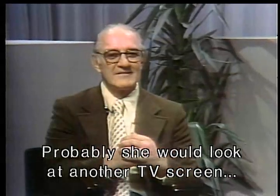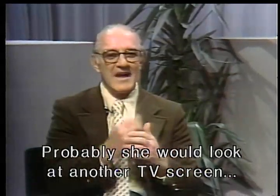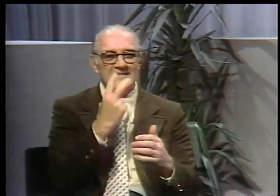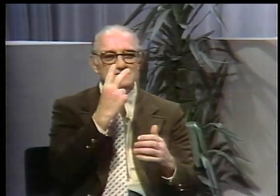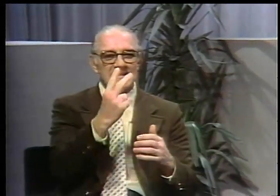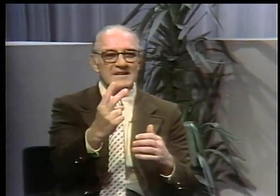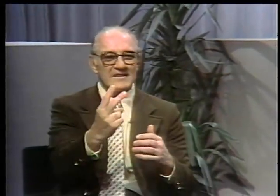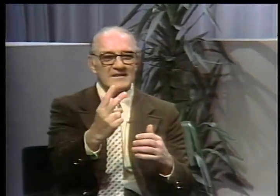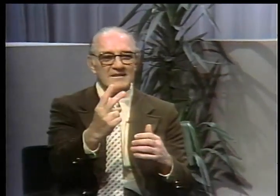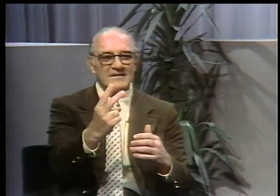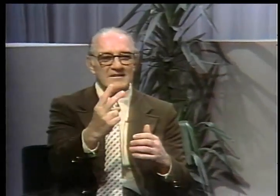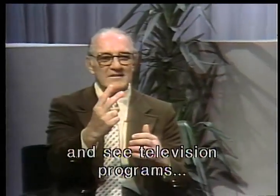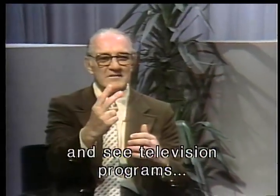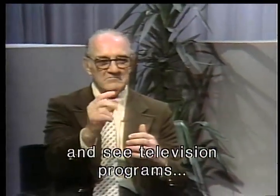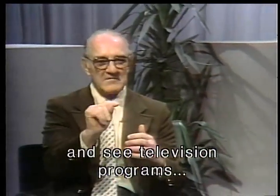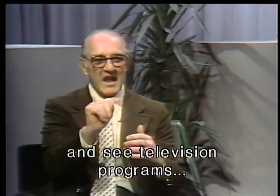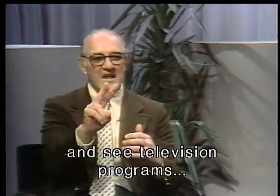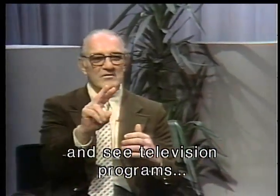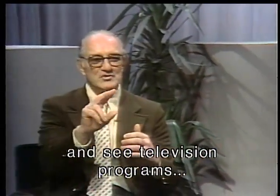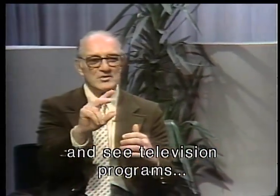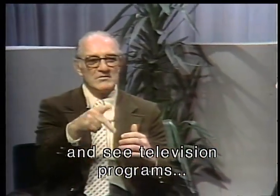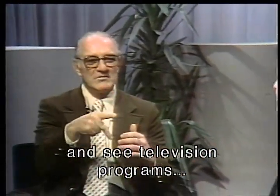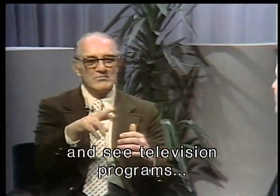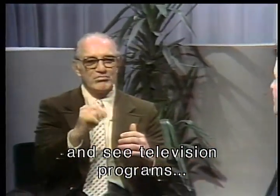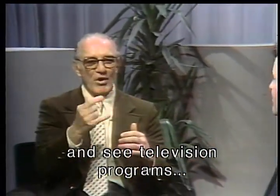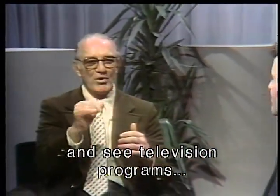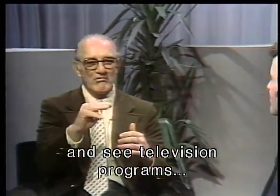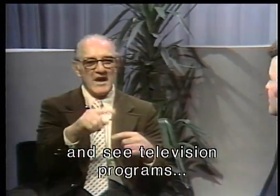and see television